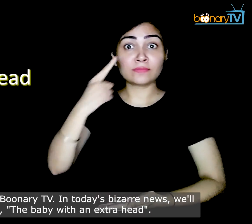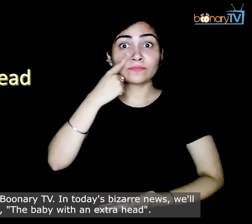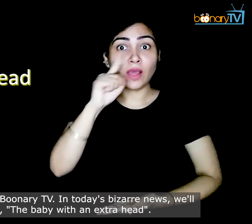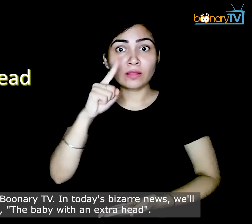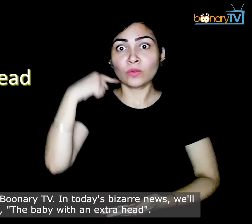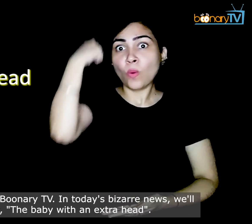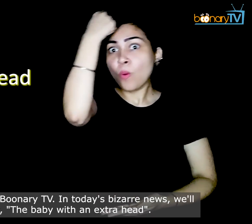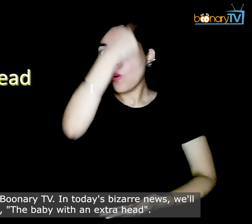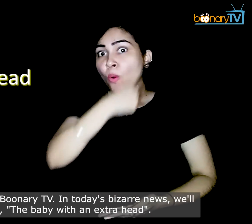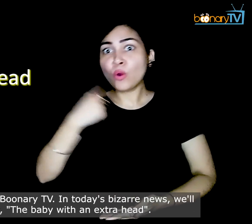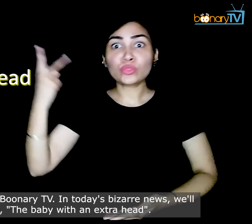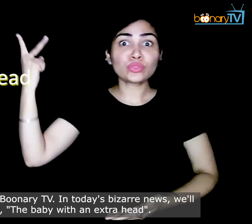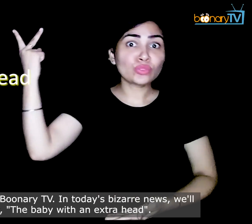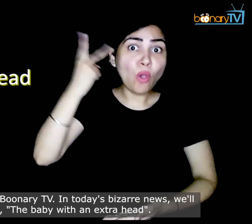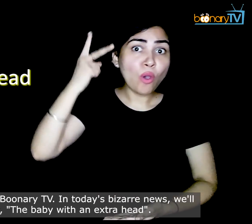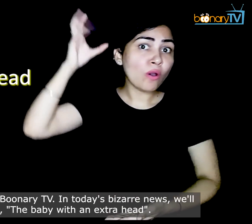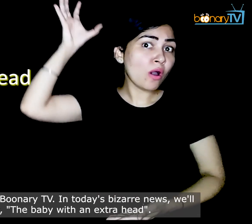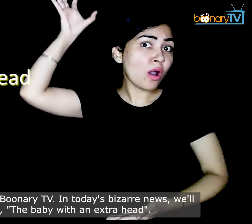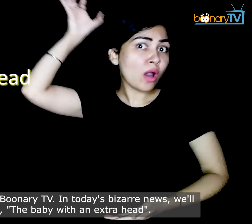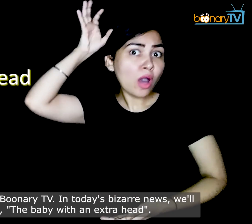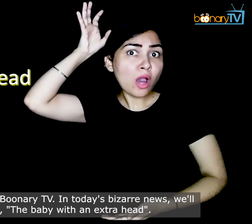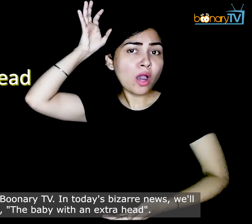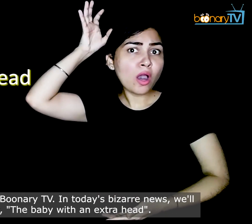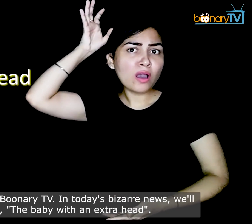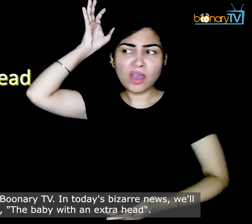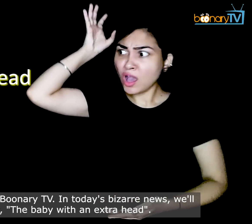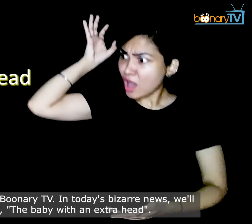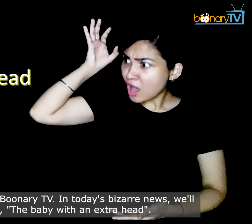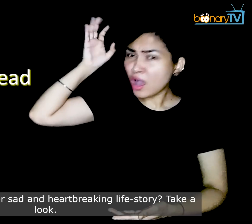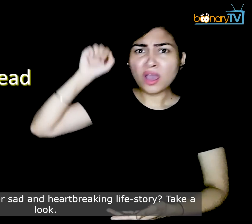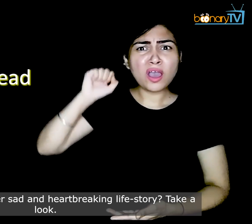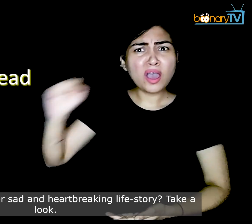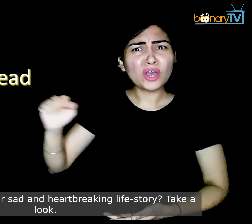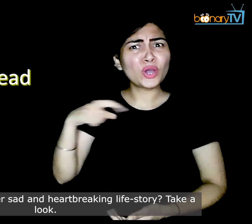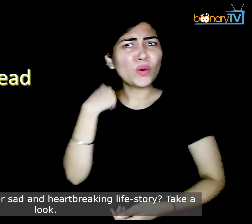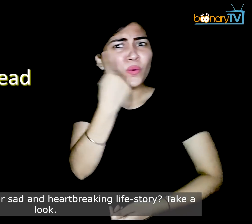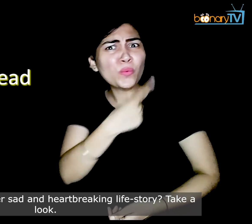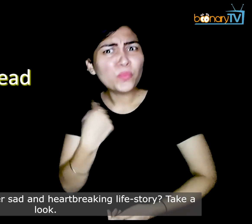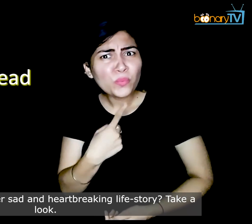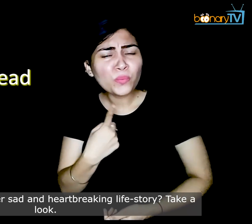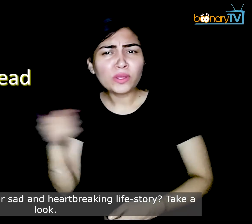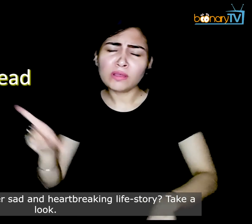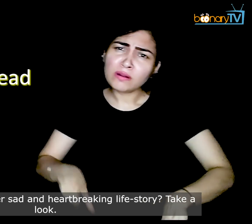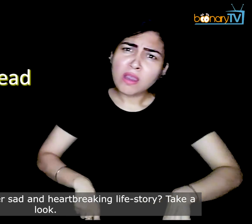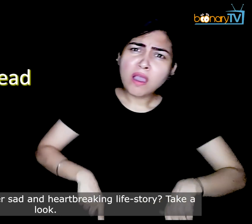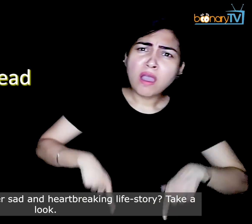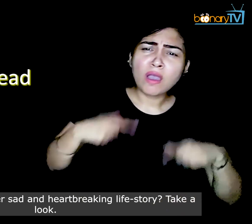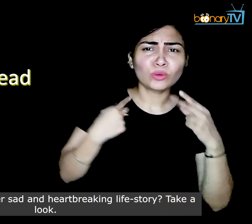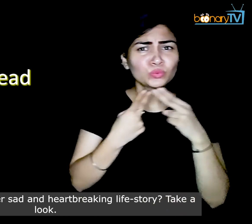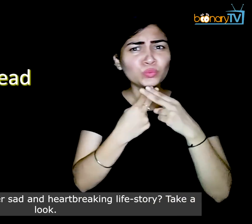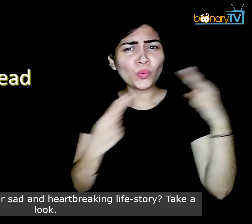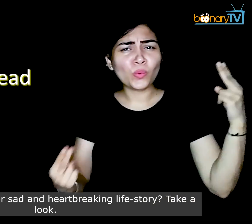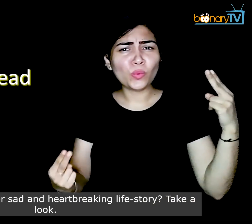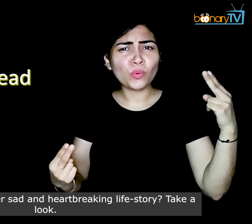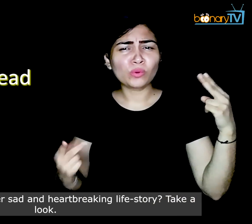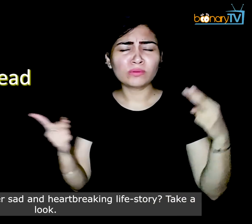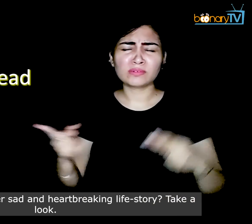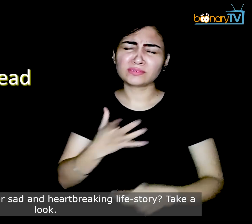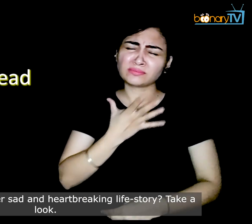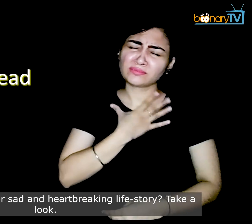baby with an extra head. Who is she? What's her sad and heartbreaking